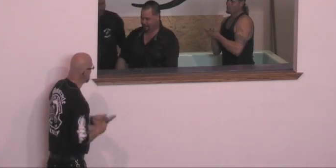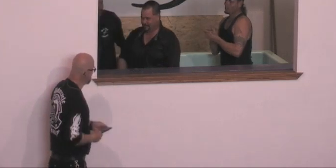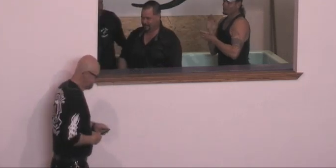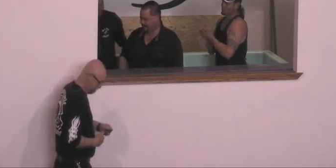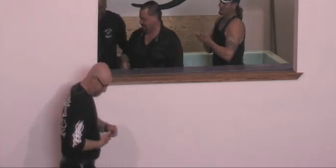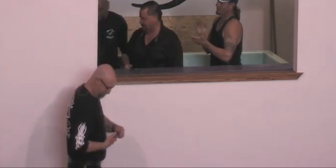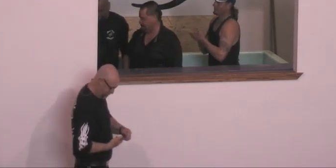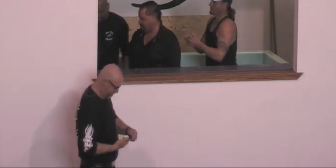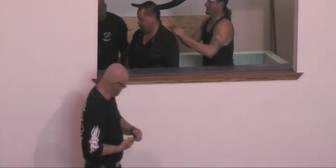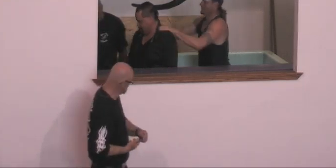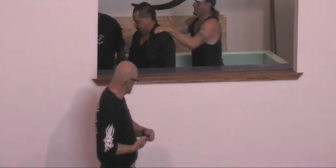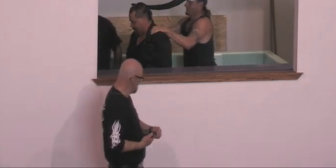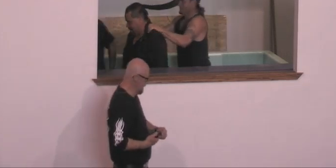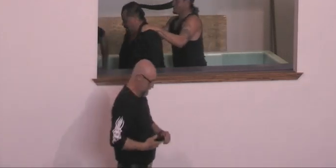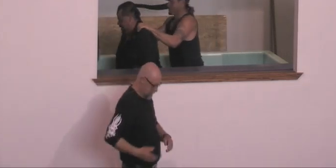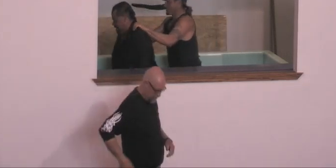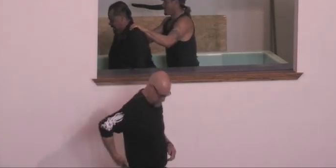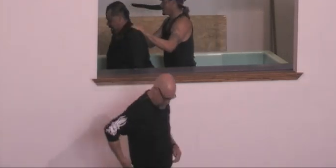Amen.